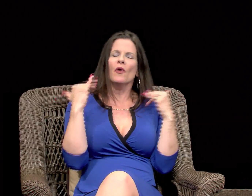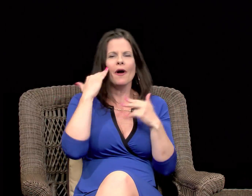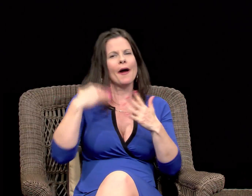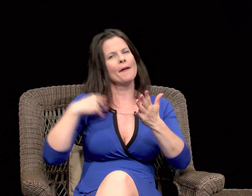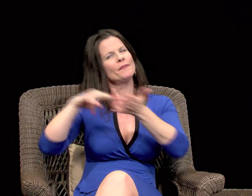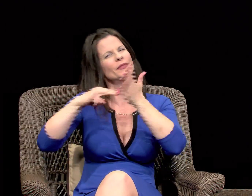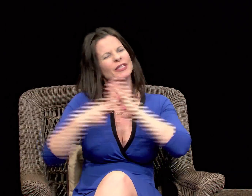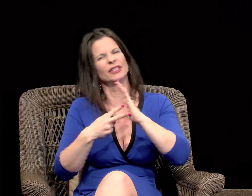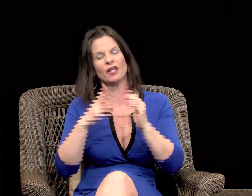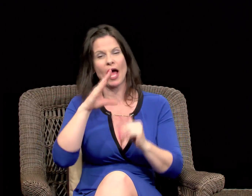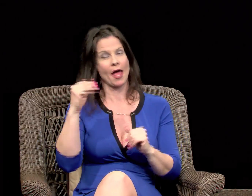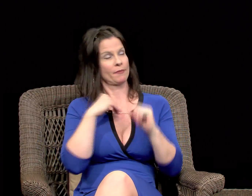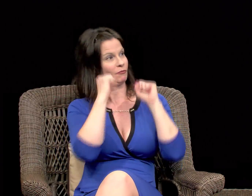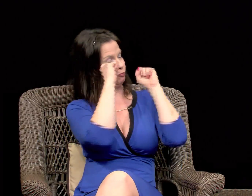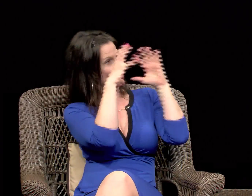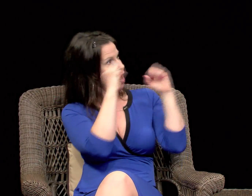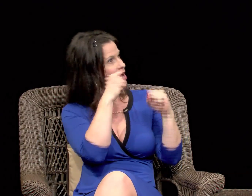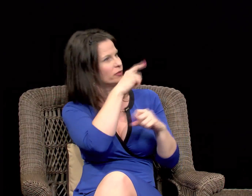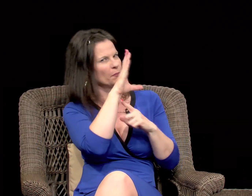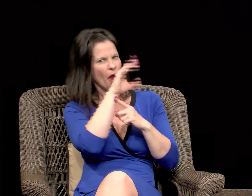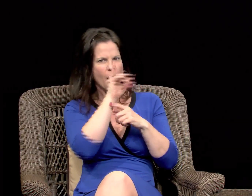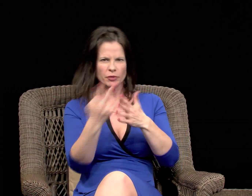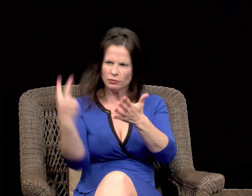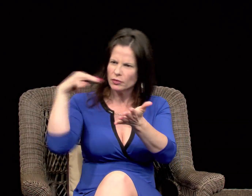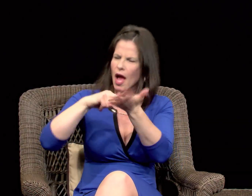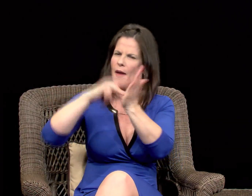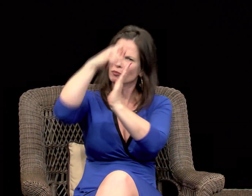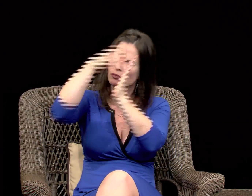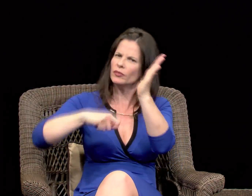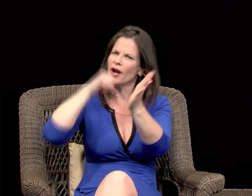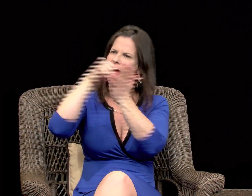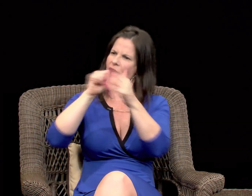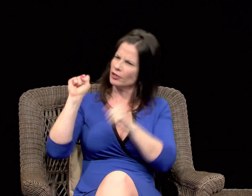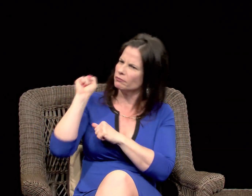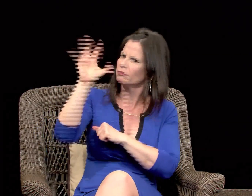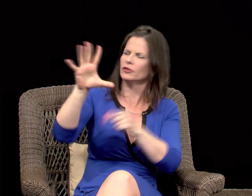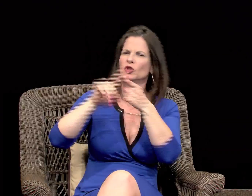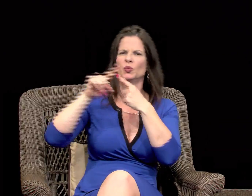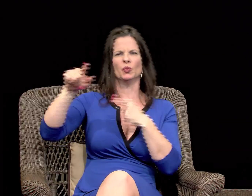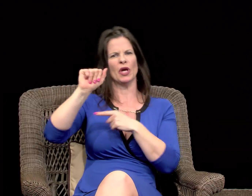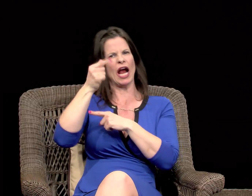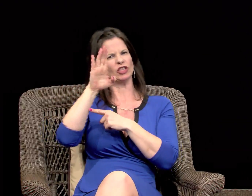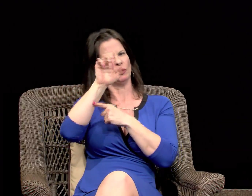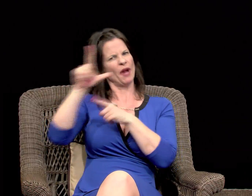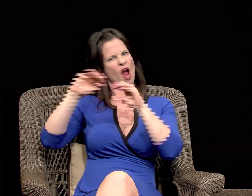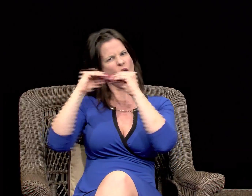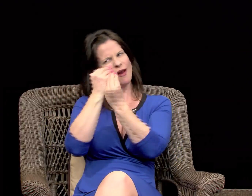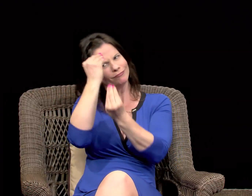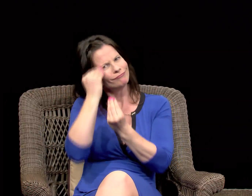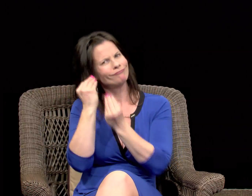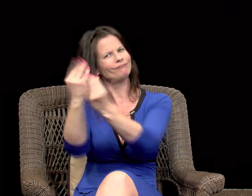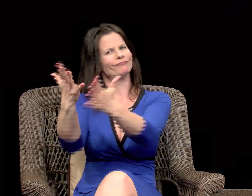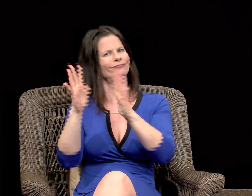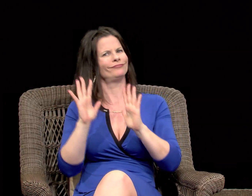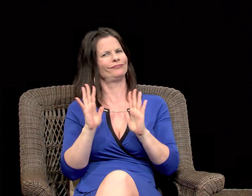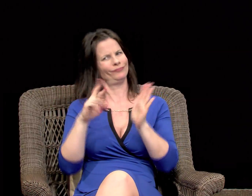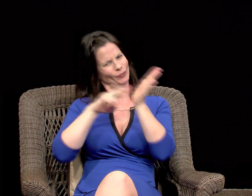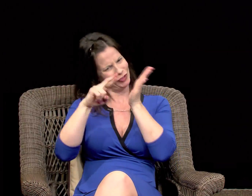born, that they need to start learning sign right away. So Bobbie had gotten up, talked about that, wrote that in a